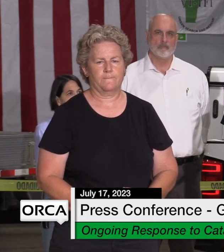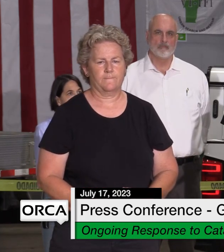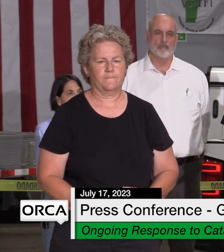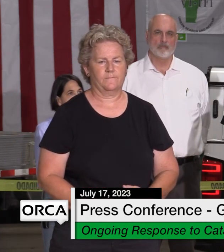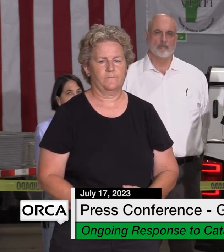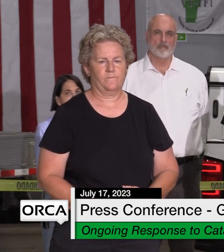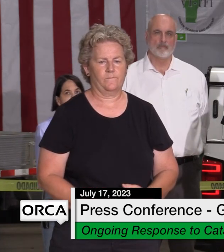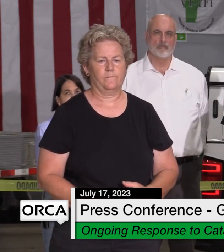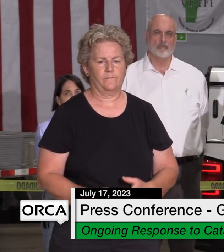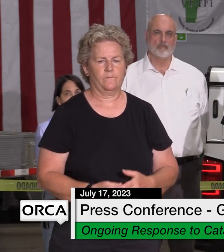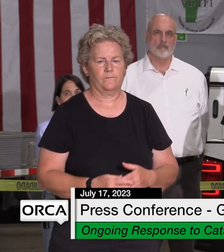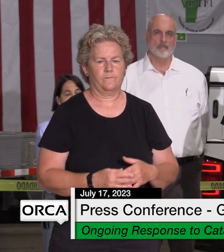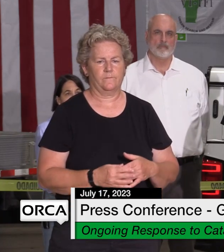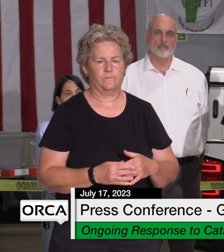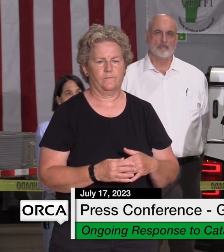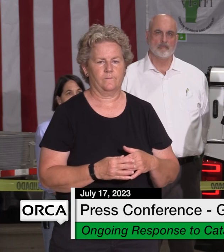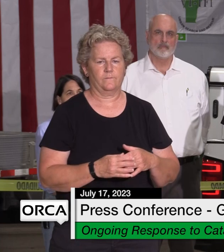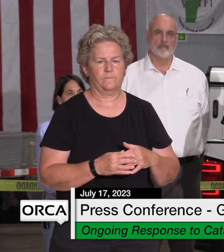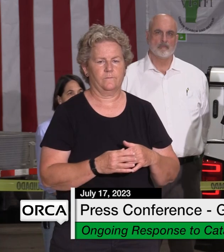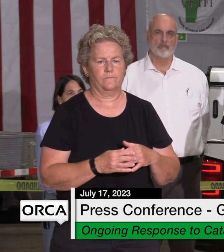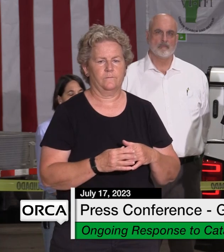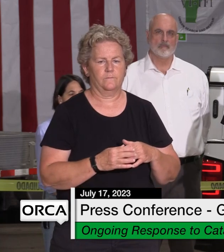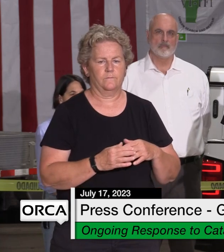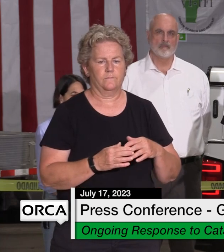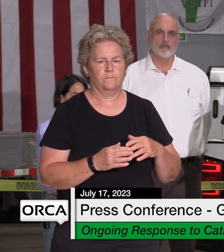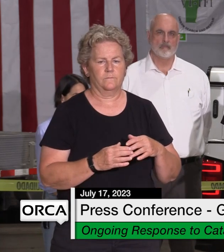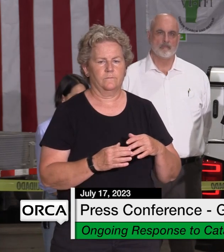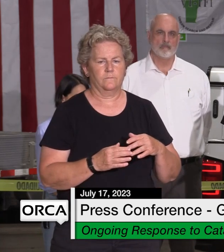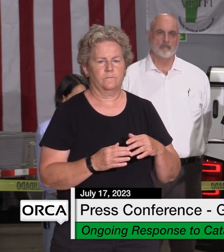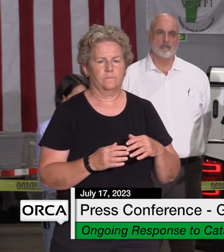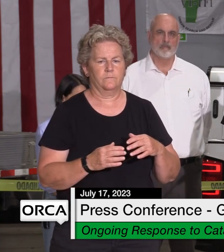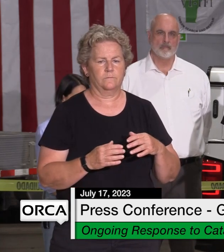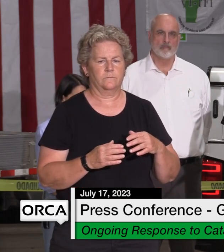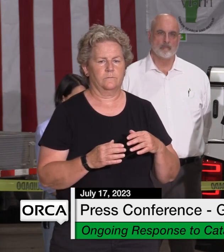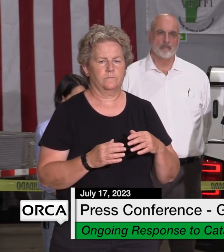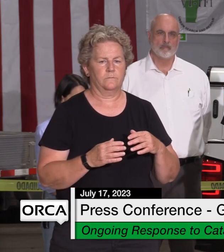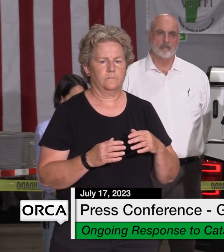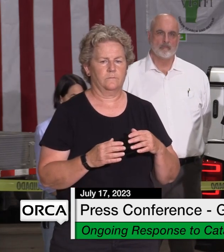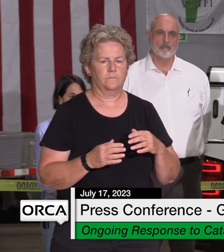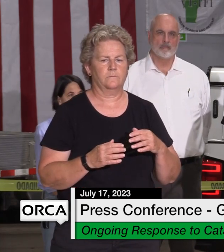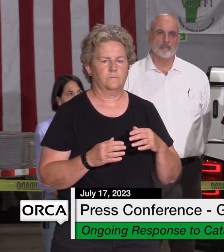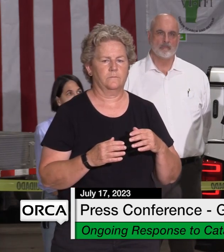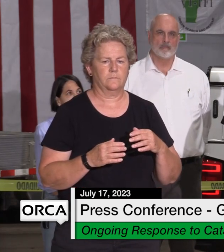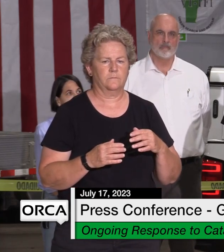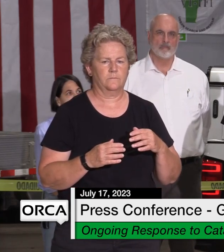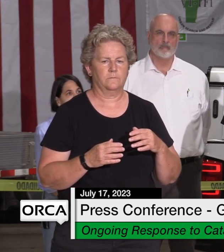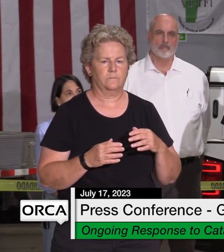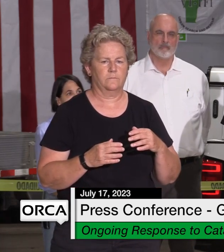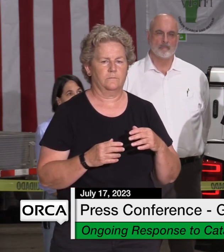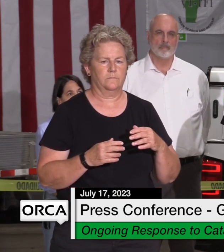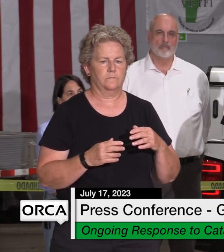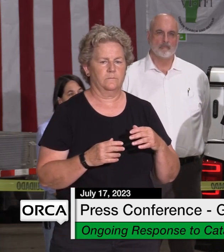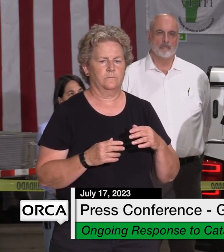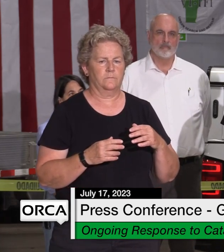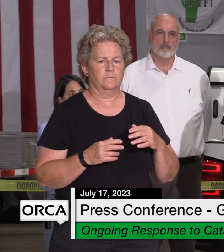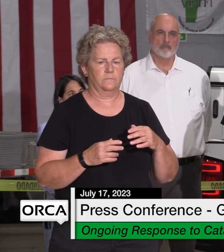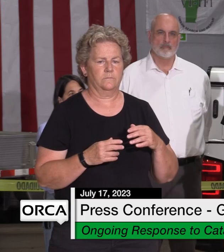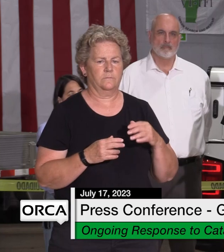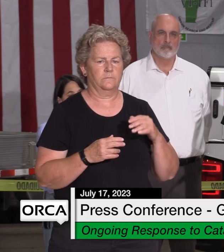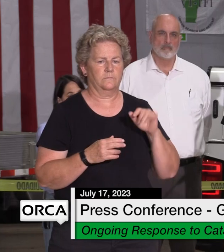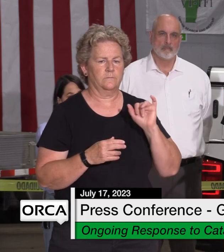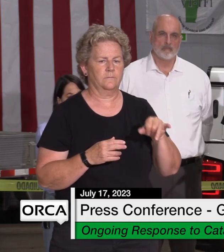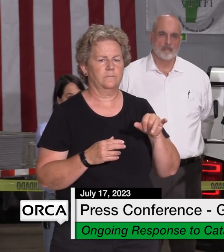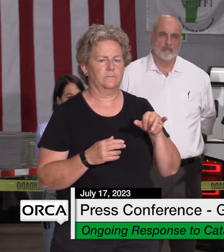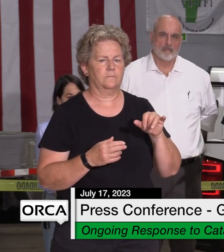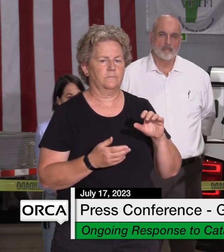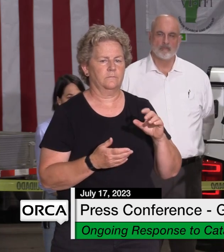passed by Congress and signed by the President, and I know the Secretary worked hard to get that across the finish line.